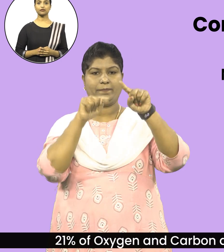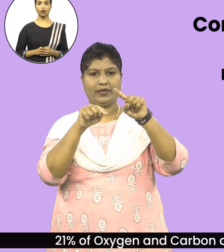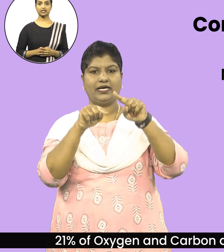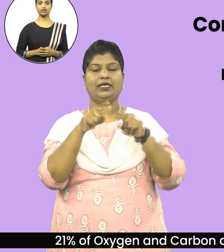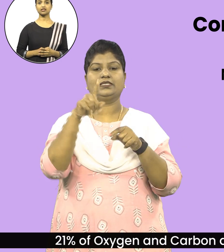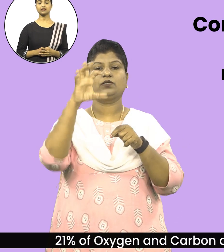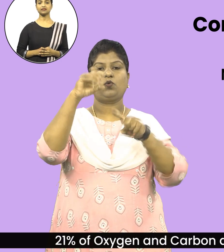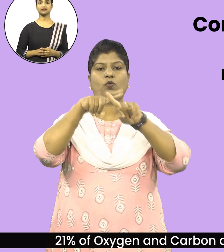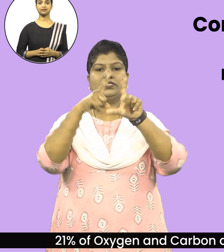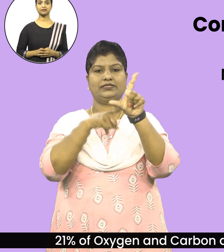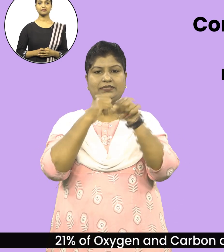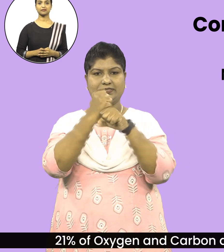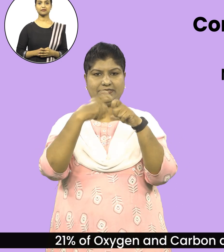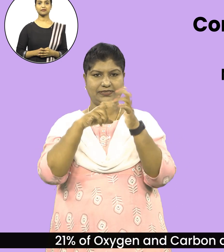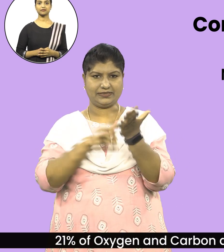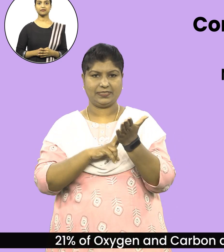21% of oxygen,